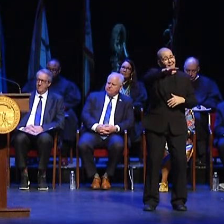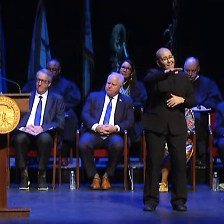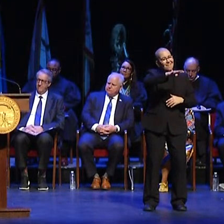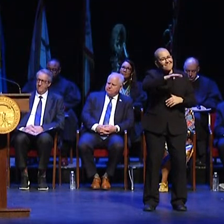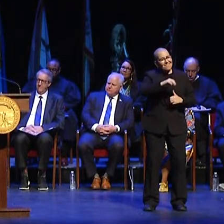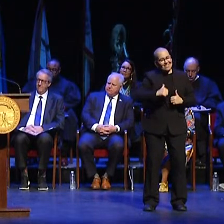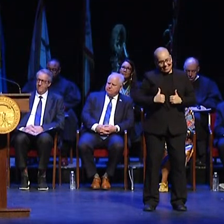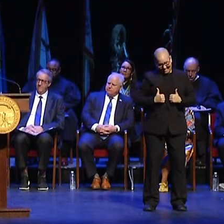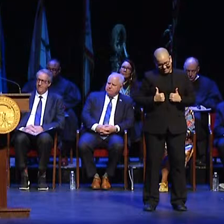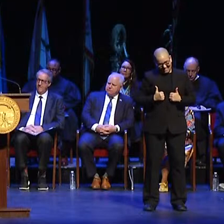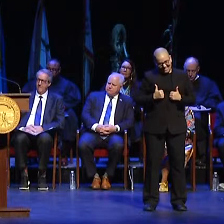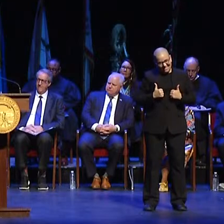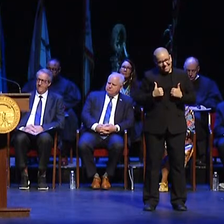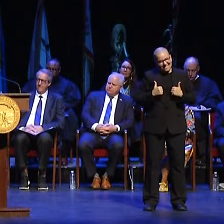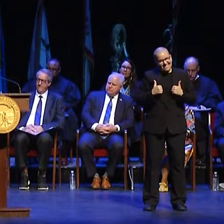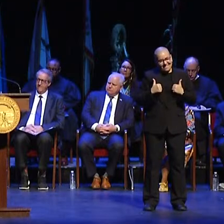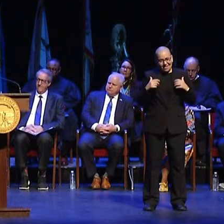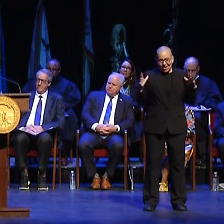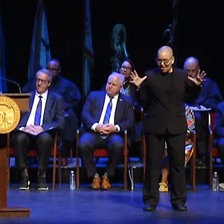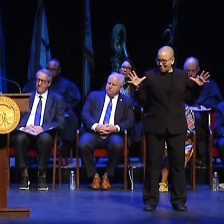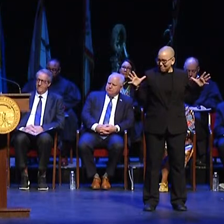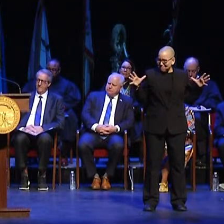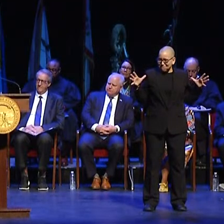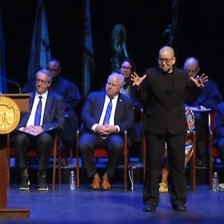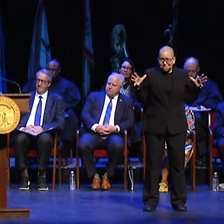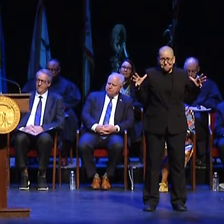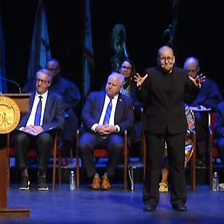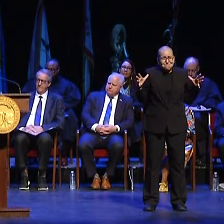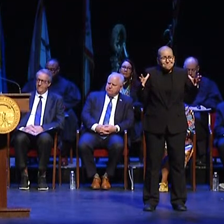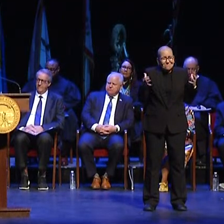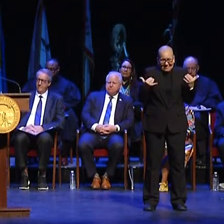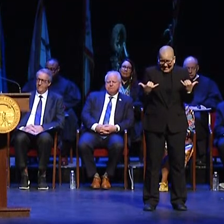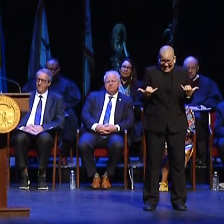living life in